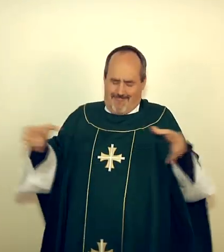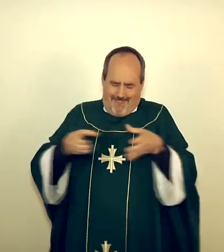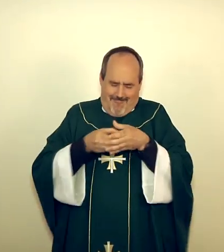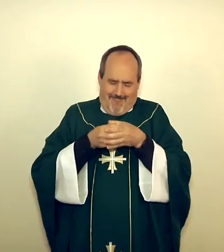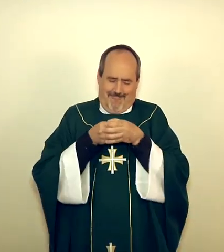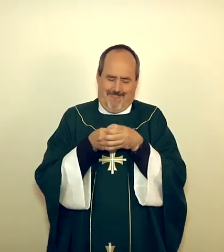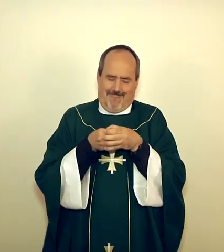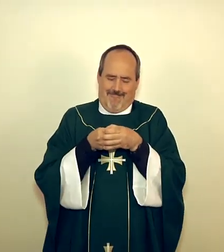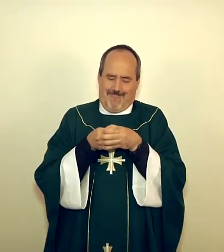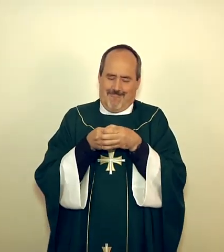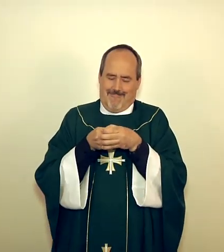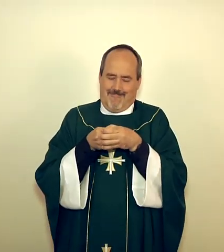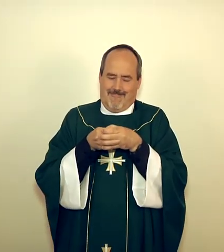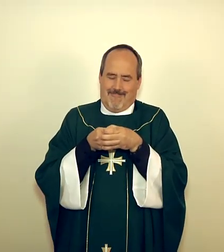Holy Spirit.